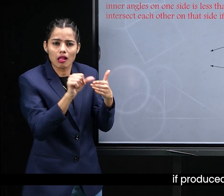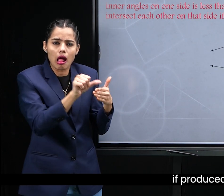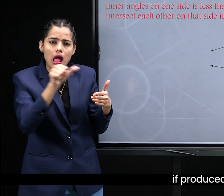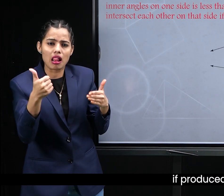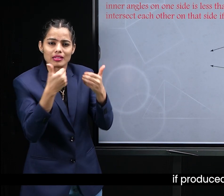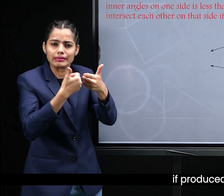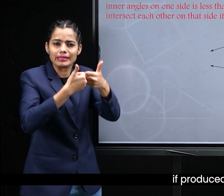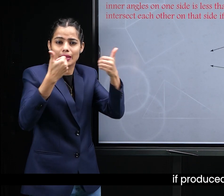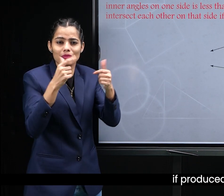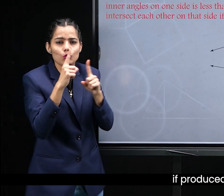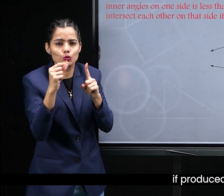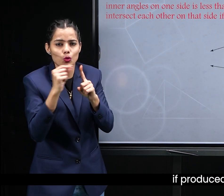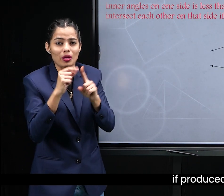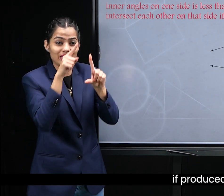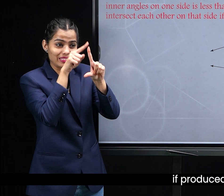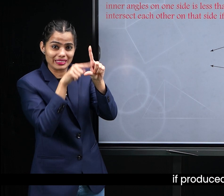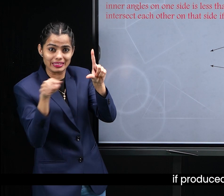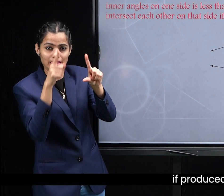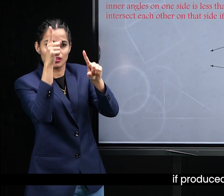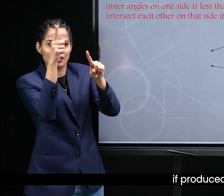if reduced indefinitely.